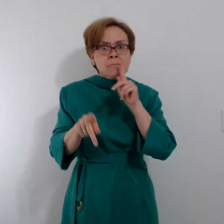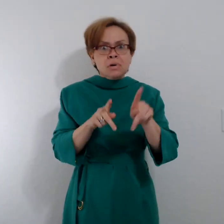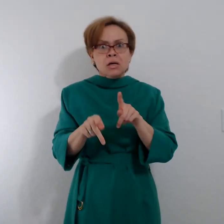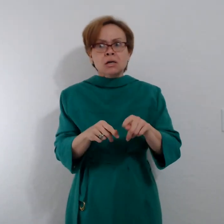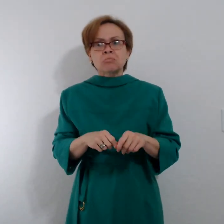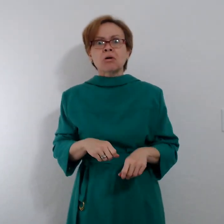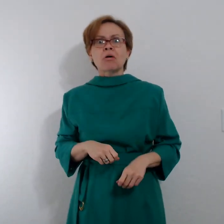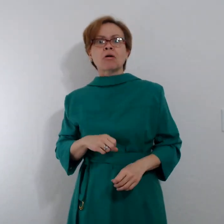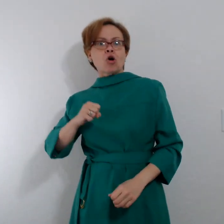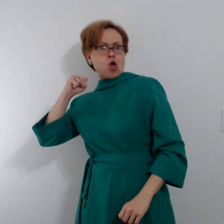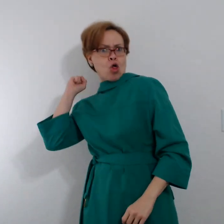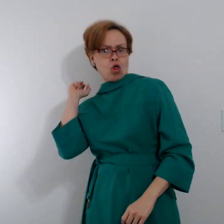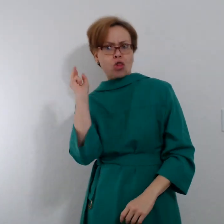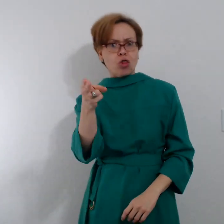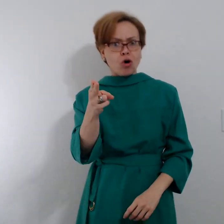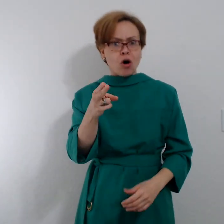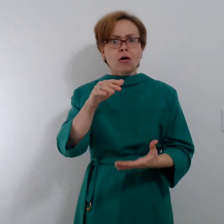helicopters around my box to tempt me.